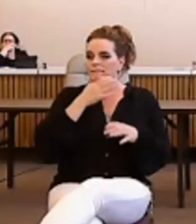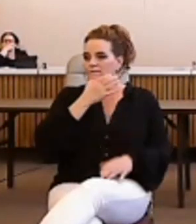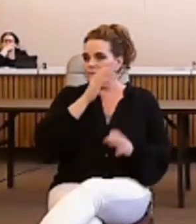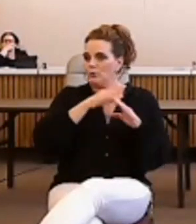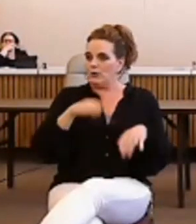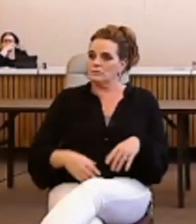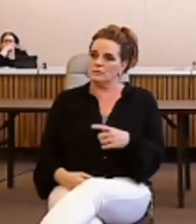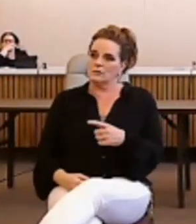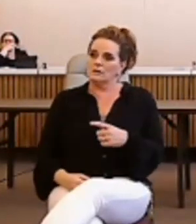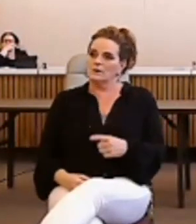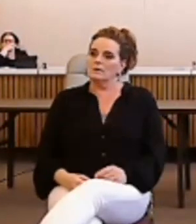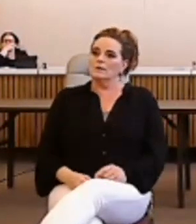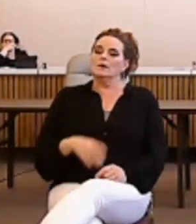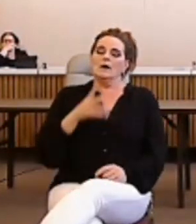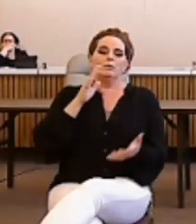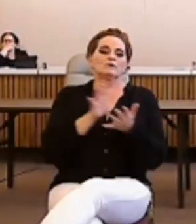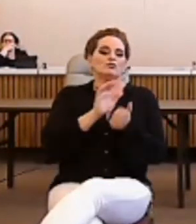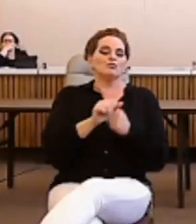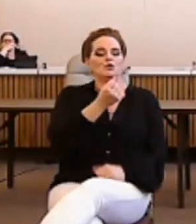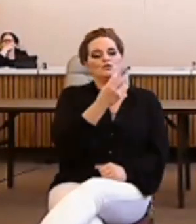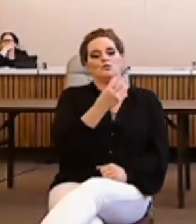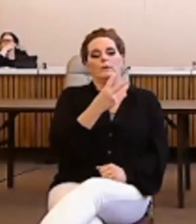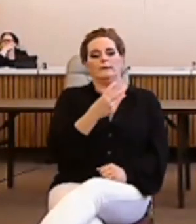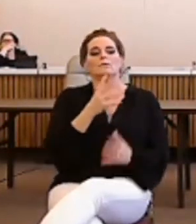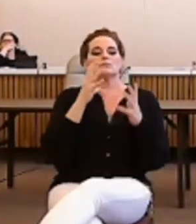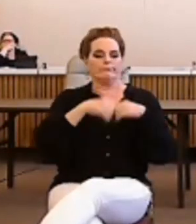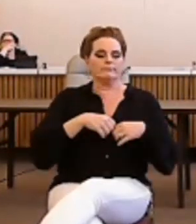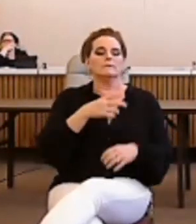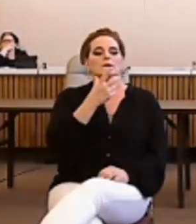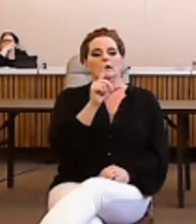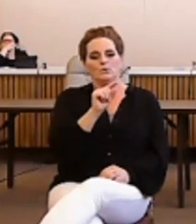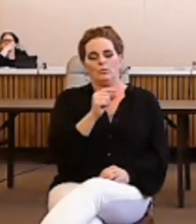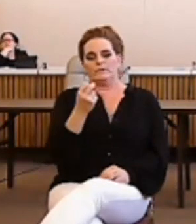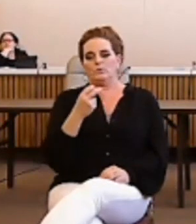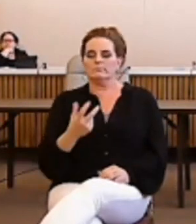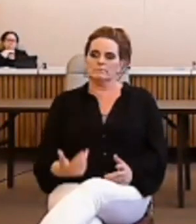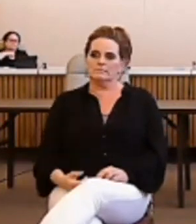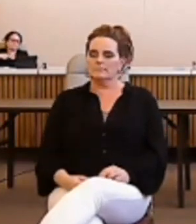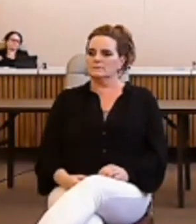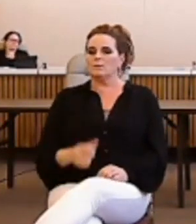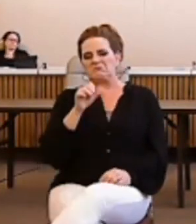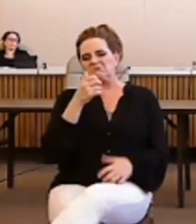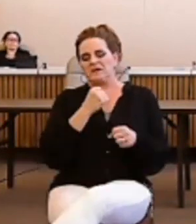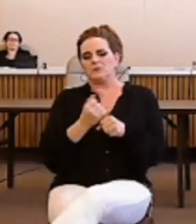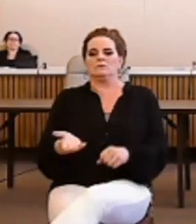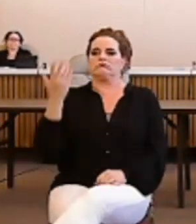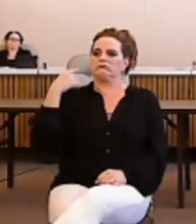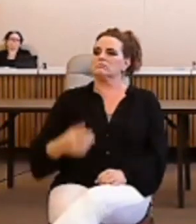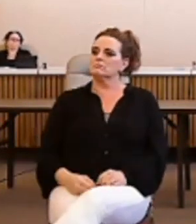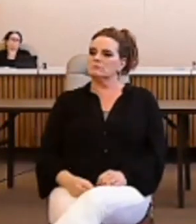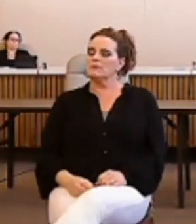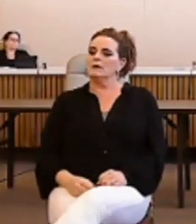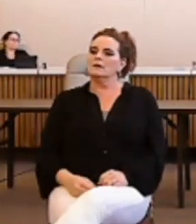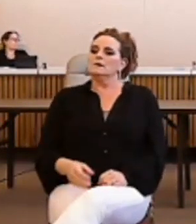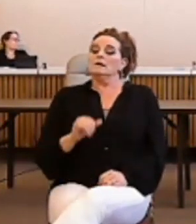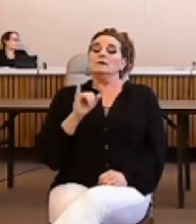I'm sorry? It was knocked down in 2012, he said. Okay, so not as long as I thought. 10 years. 10 years ago. And actually, I mean, if you